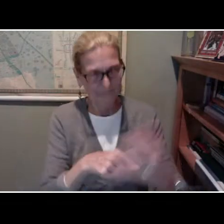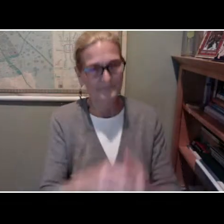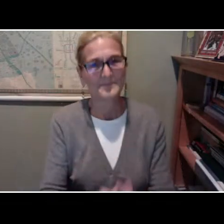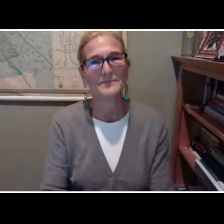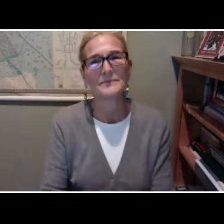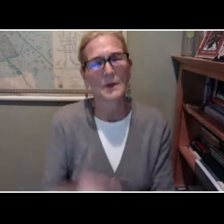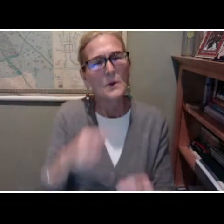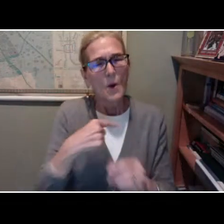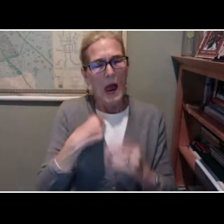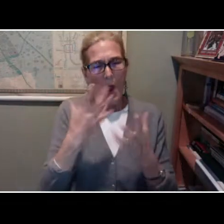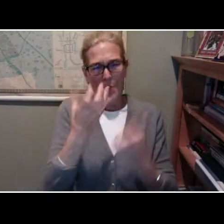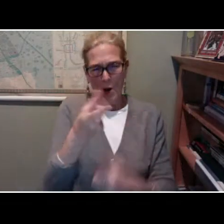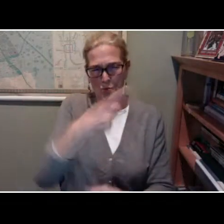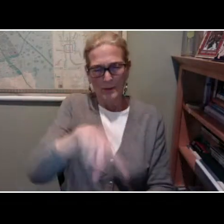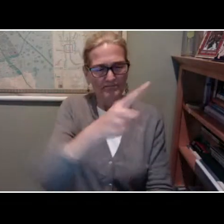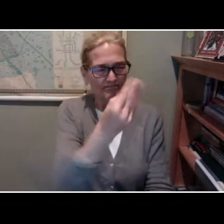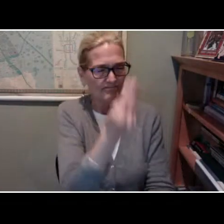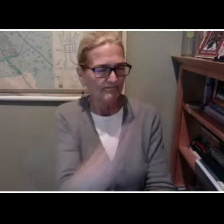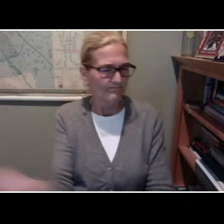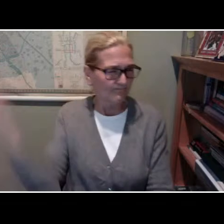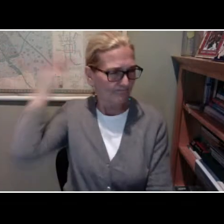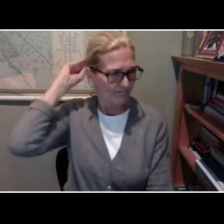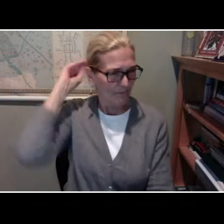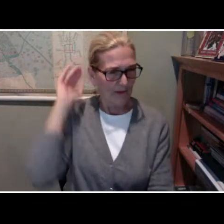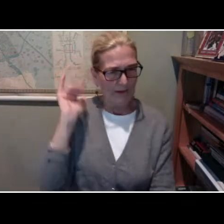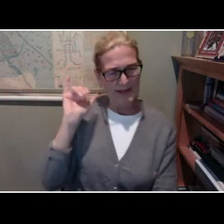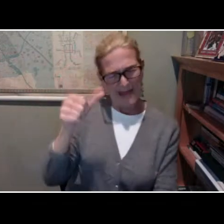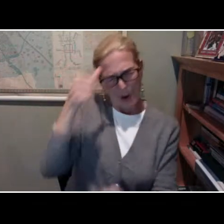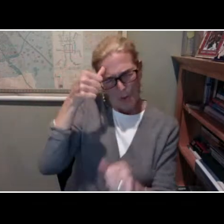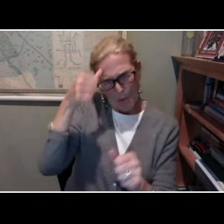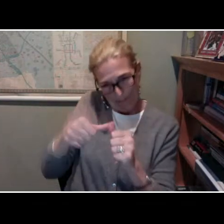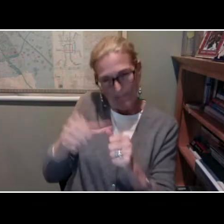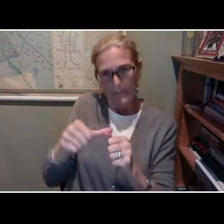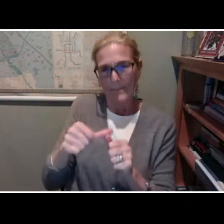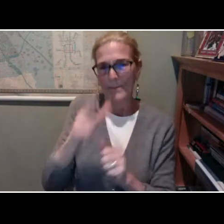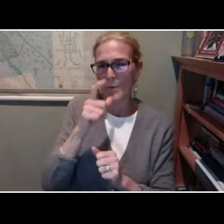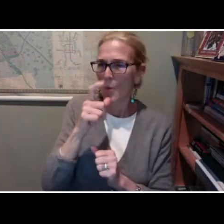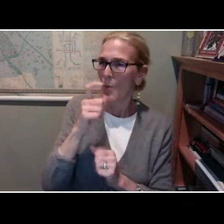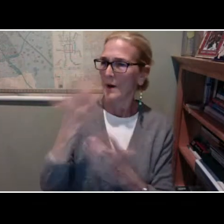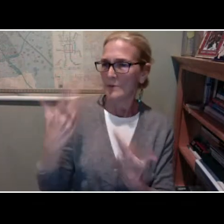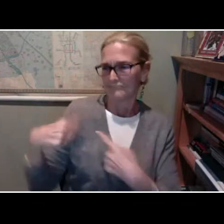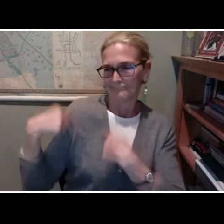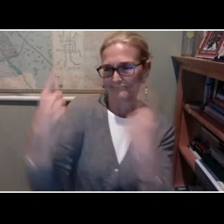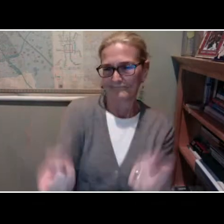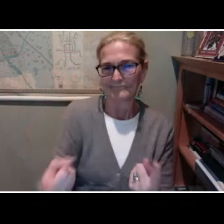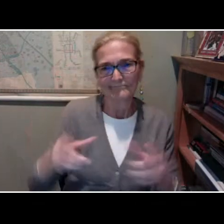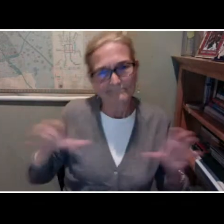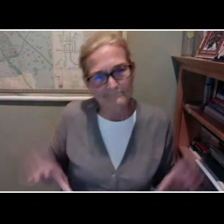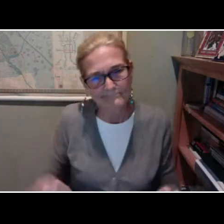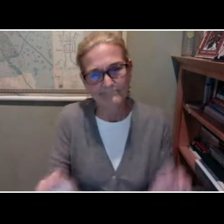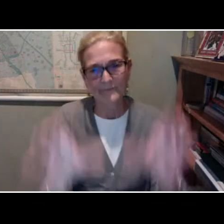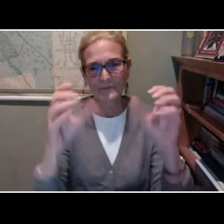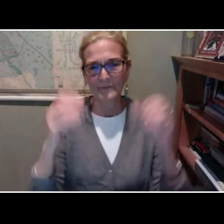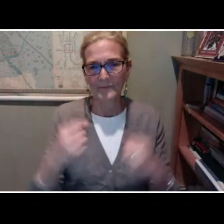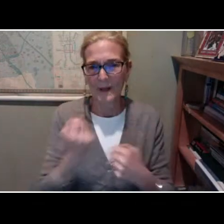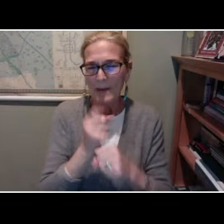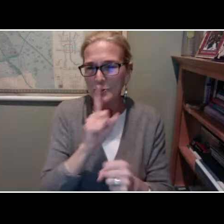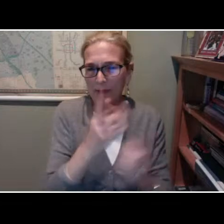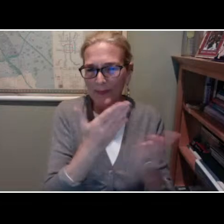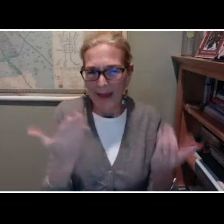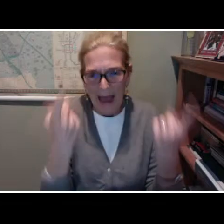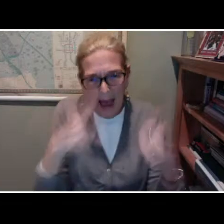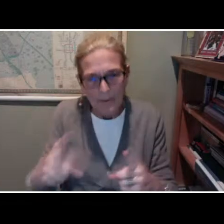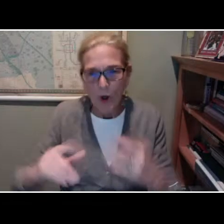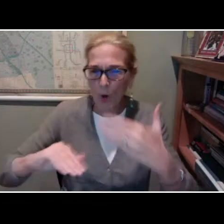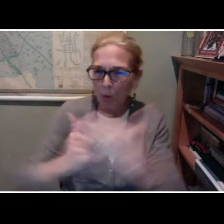leaders, by the California Association for the Deaf, and leaders that we work with. And so I want you to